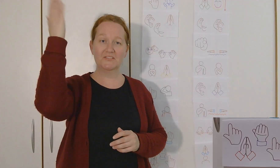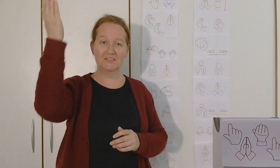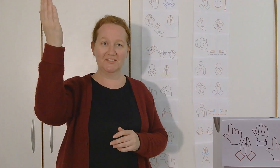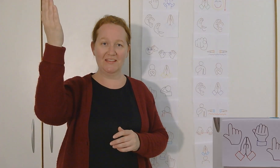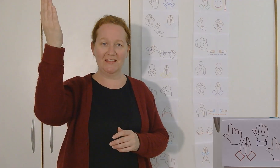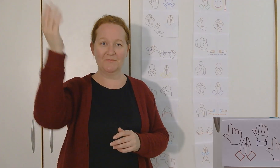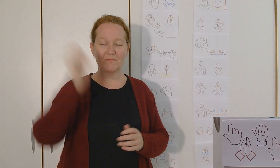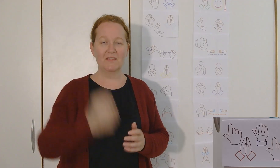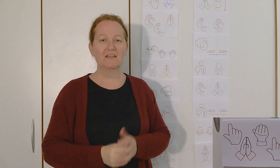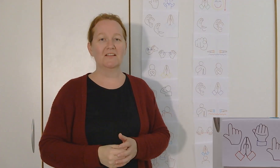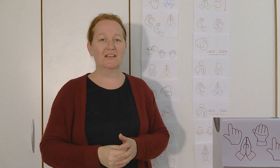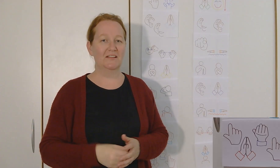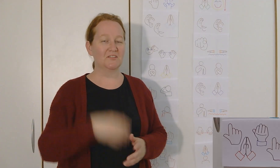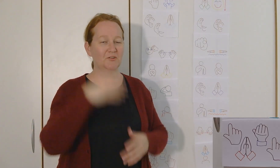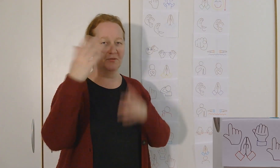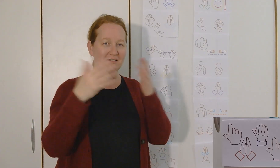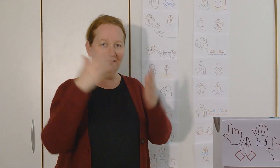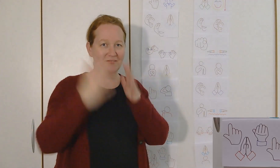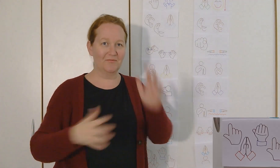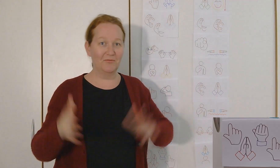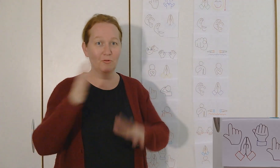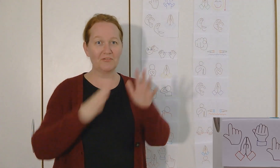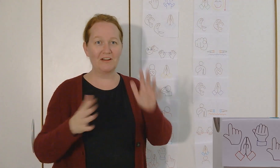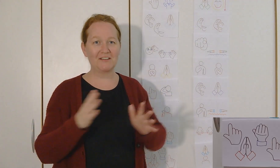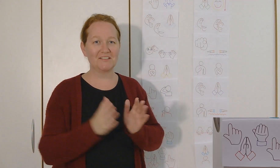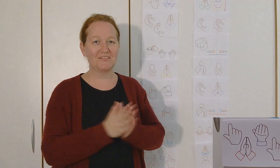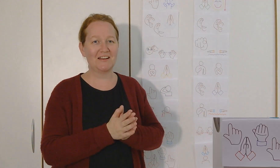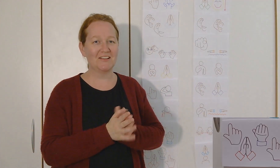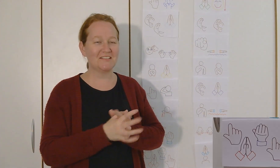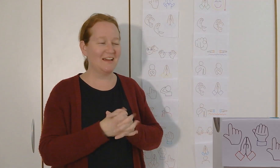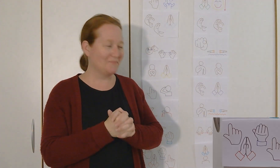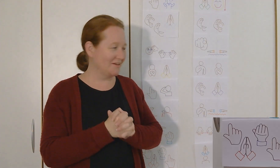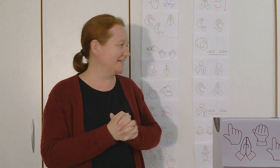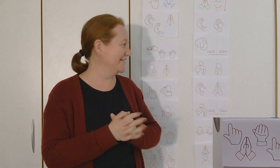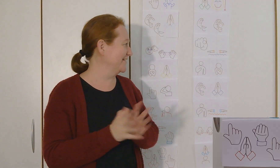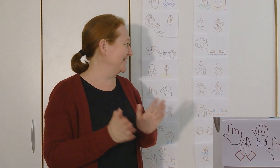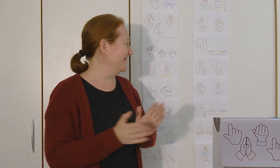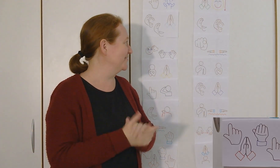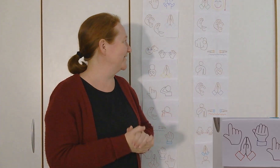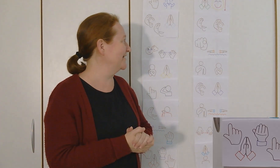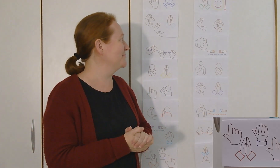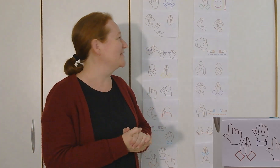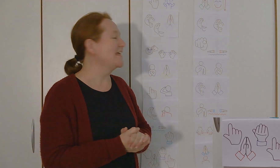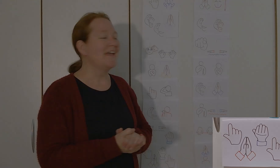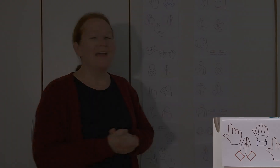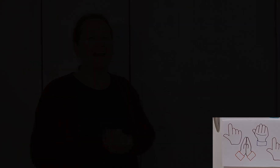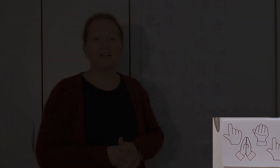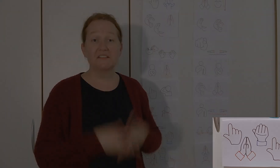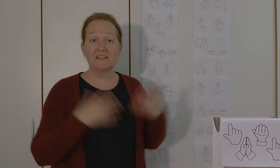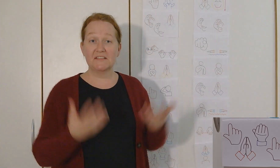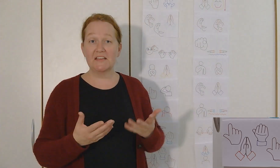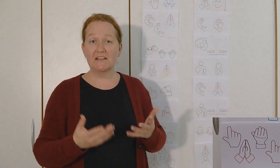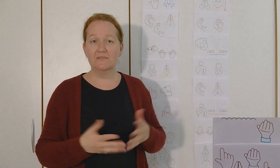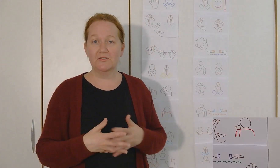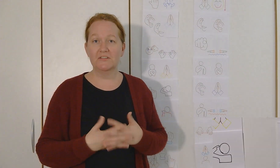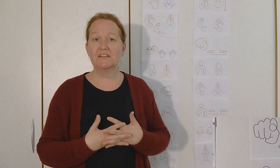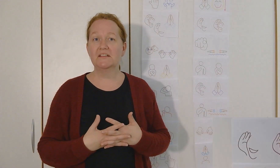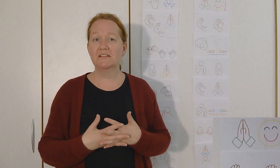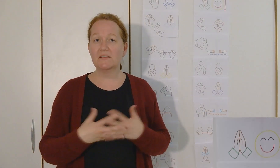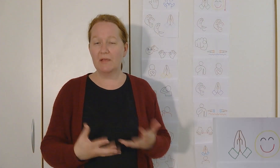to thee. Okay, so we get 4 different actions for that last line, but it can fit in. So then the second verse is a